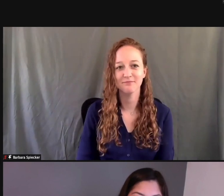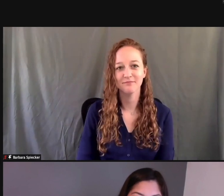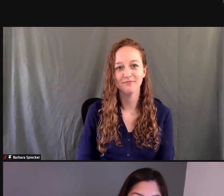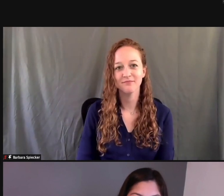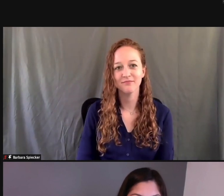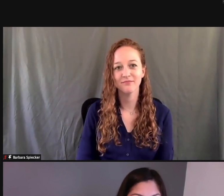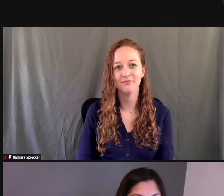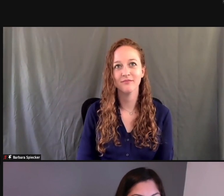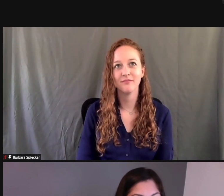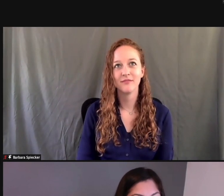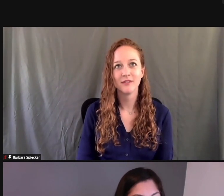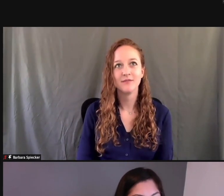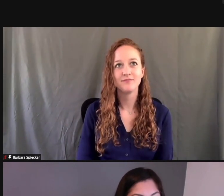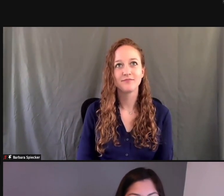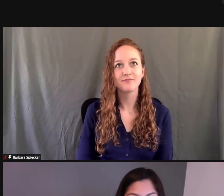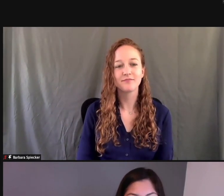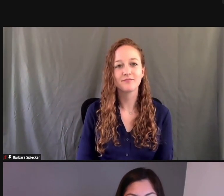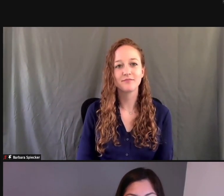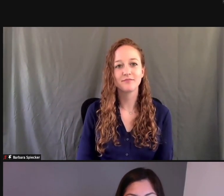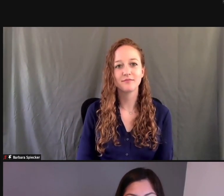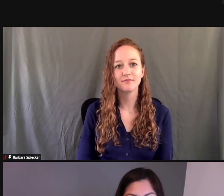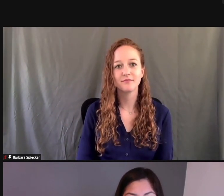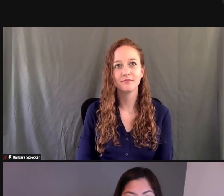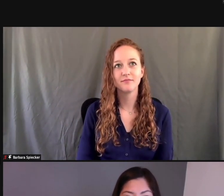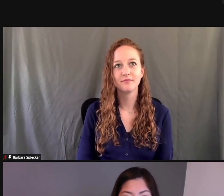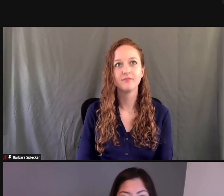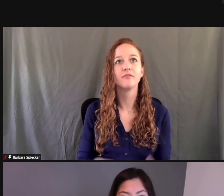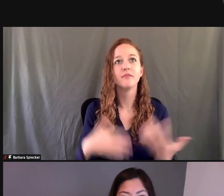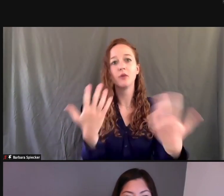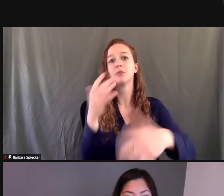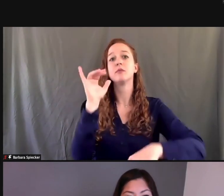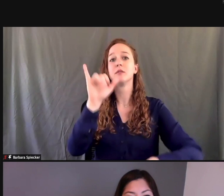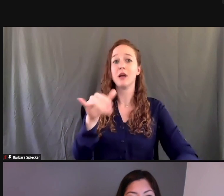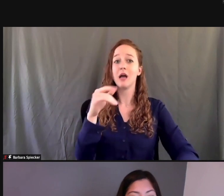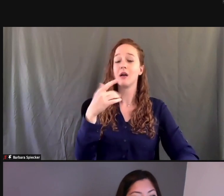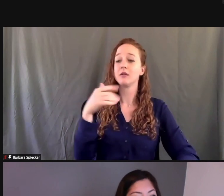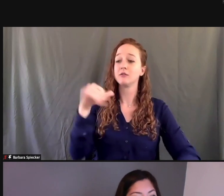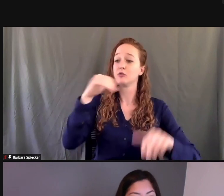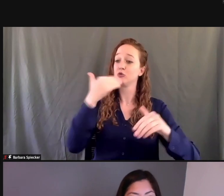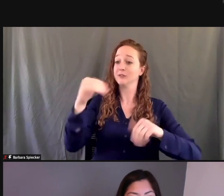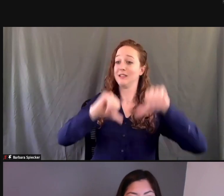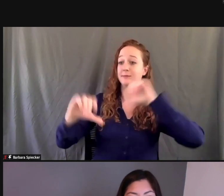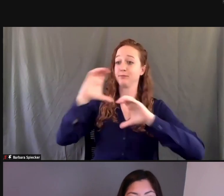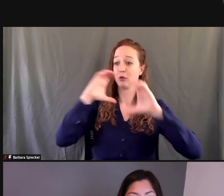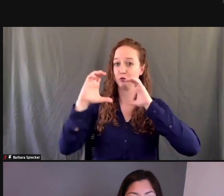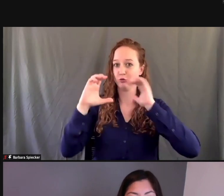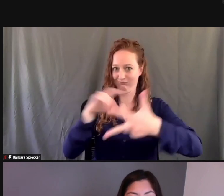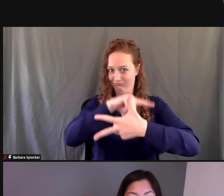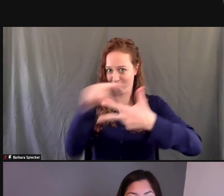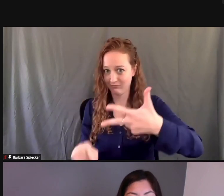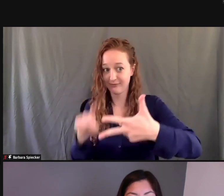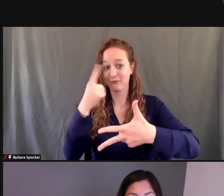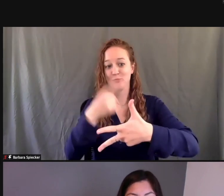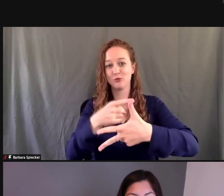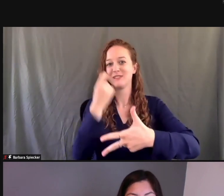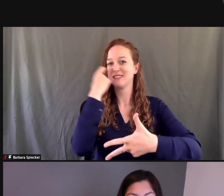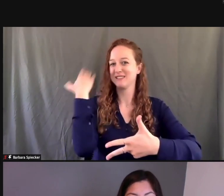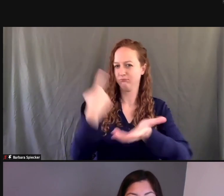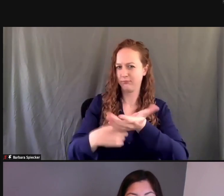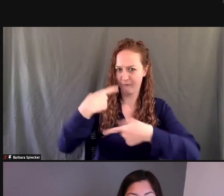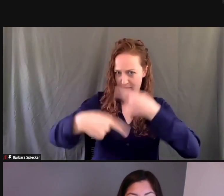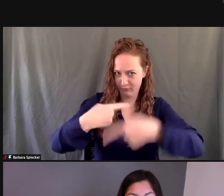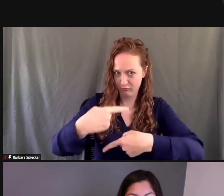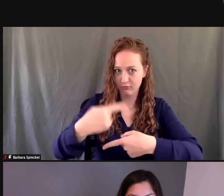I have had similar experiences growing up with our signs, and someone tells us a new sign and we think, no, I like mine better. I